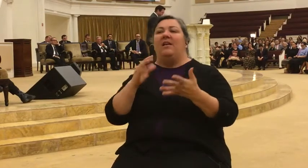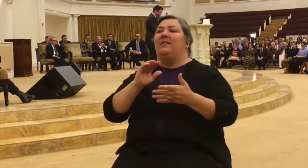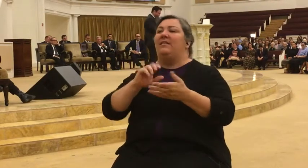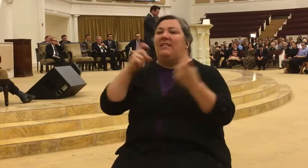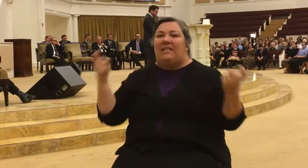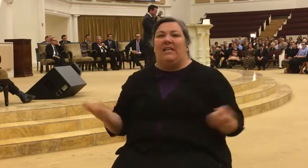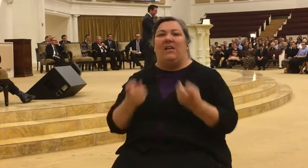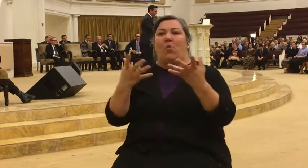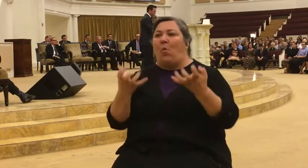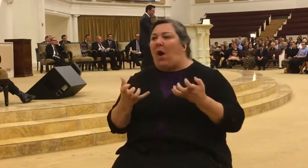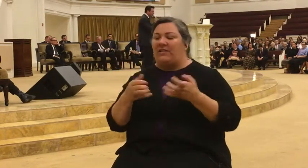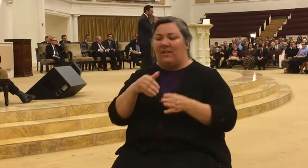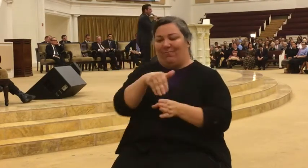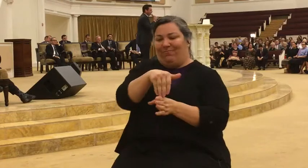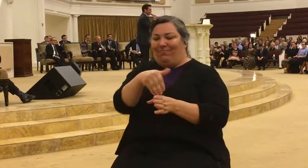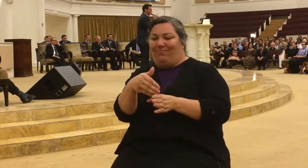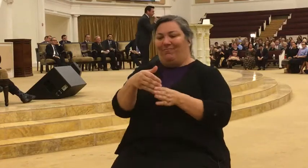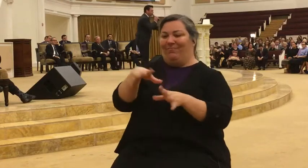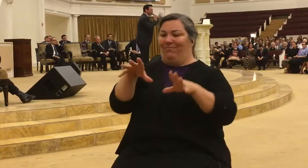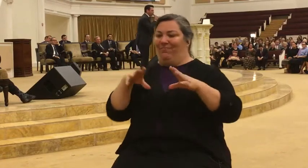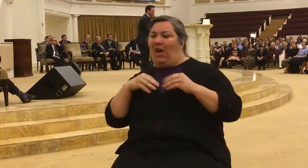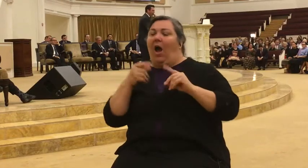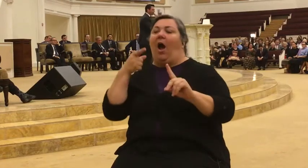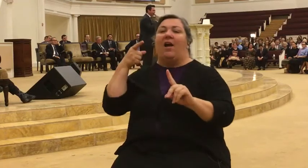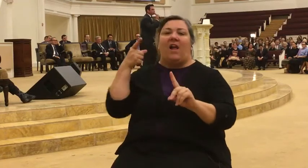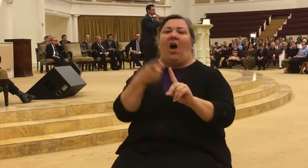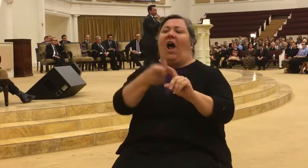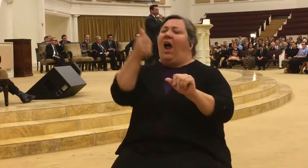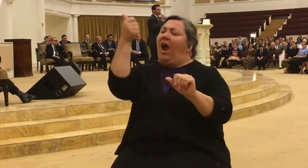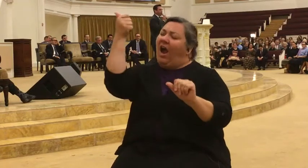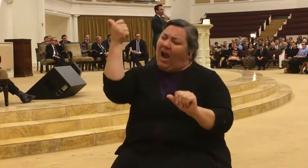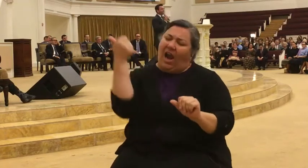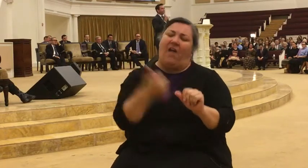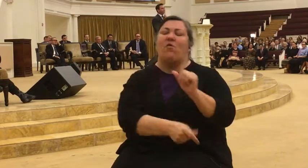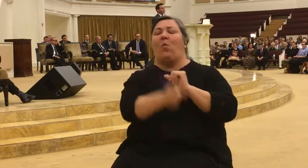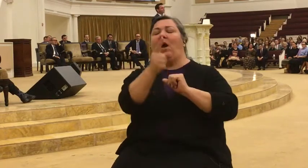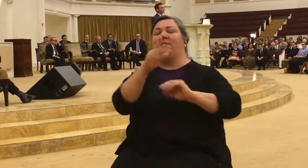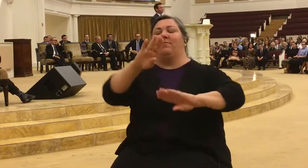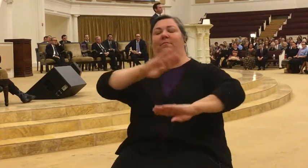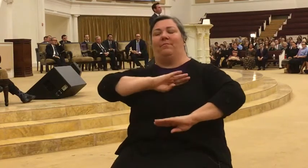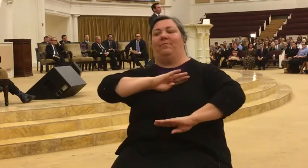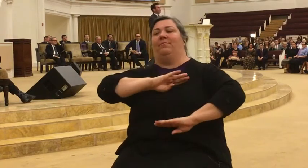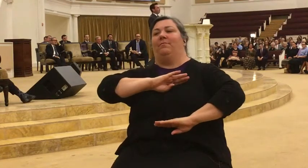and concessions and compromise until everybody gets what they want.